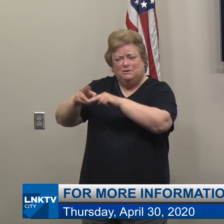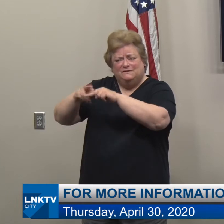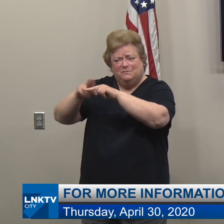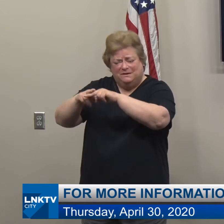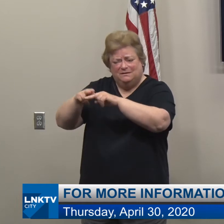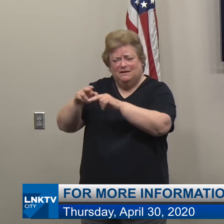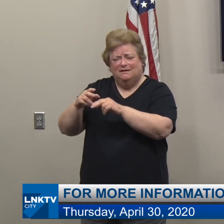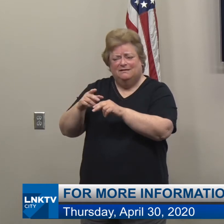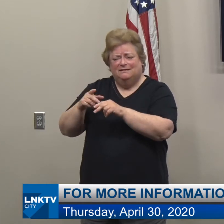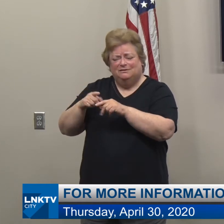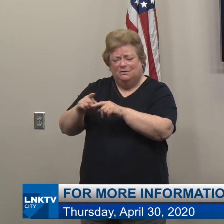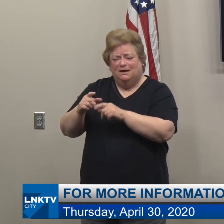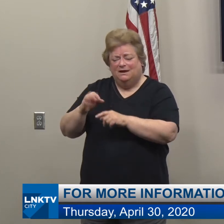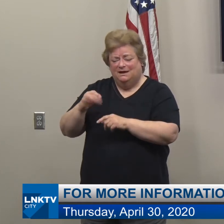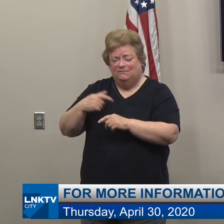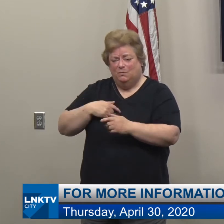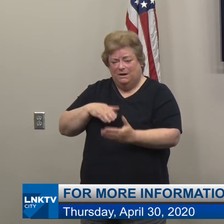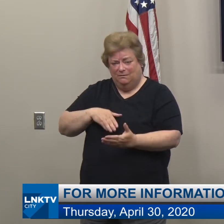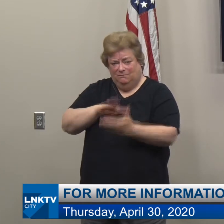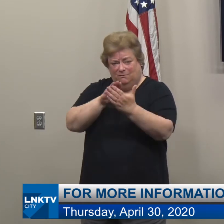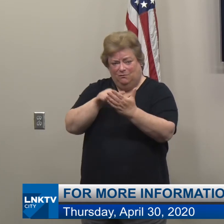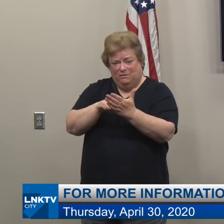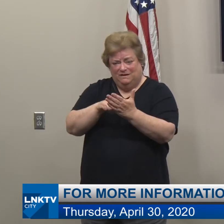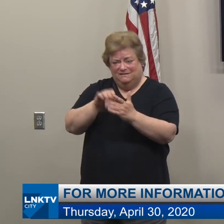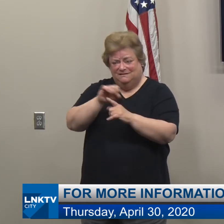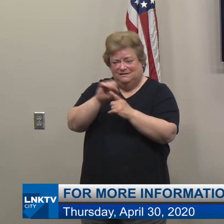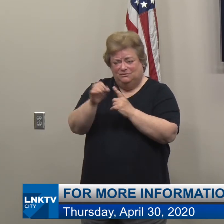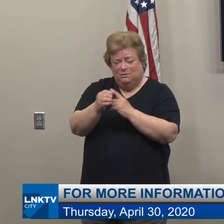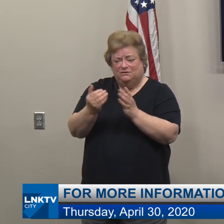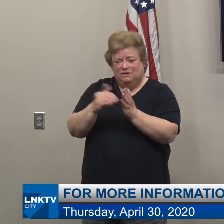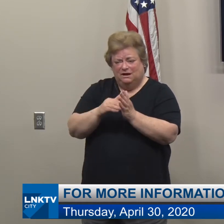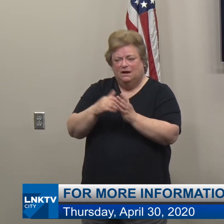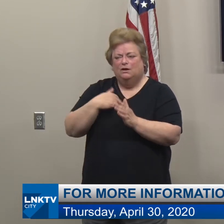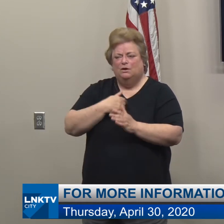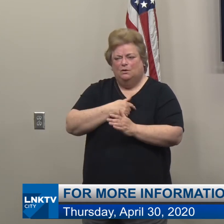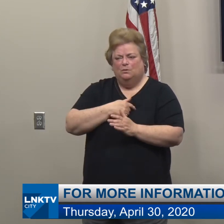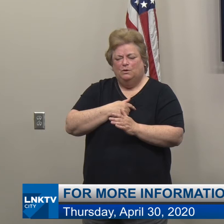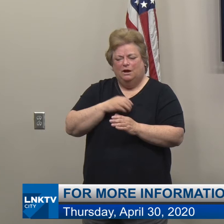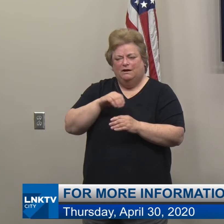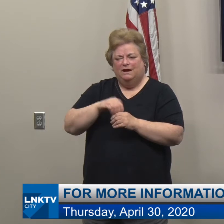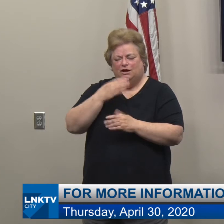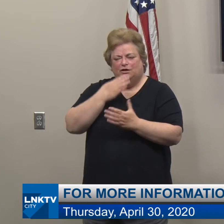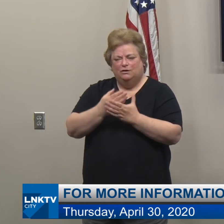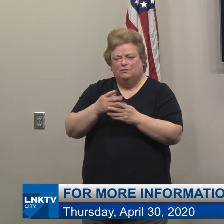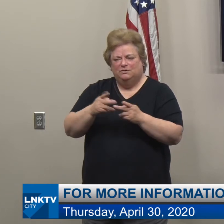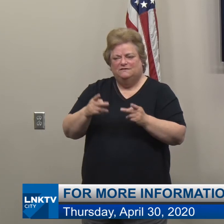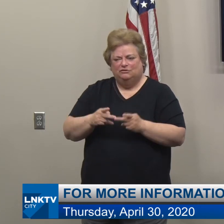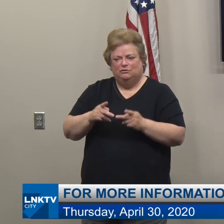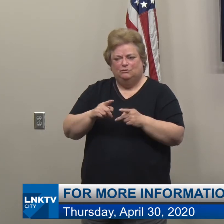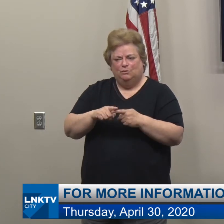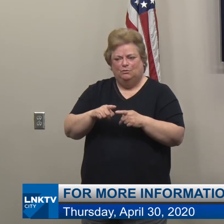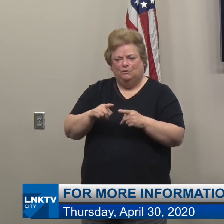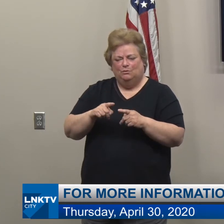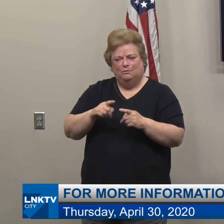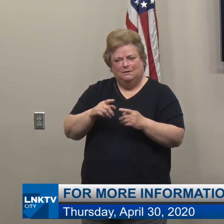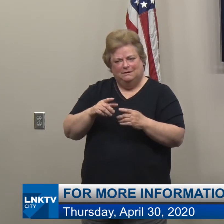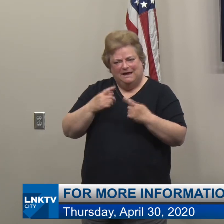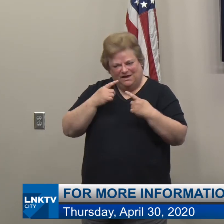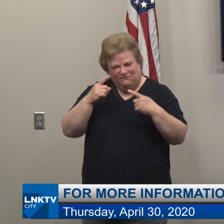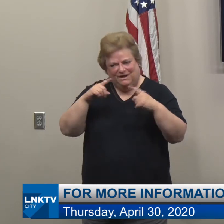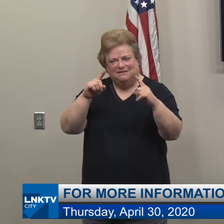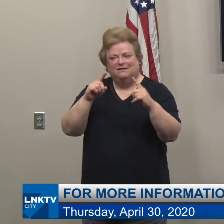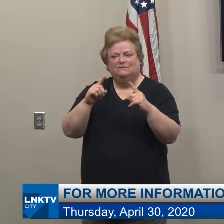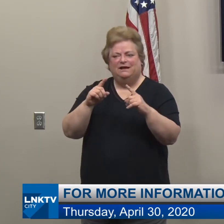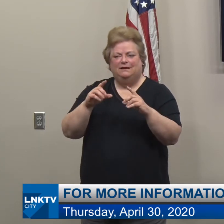ever confront this situation again, we'll be in a position to really deal with that in a very, very effective way. So with